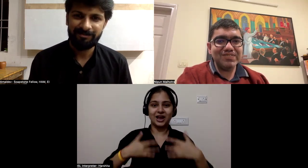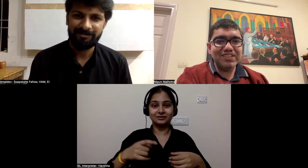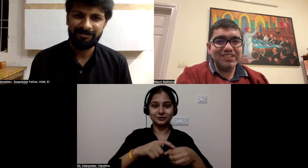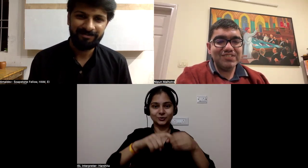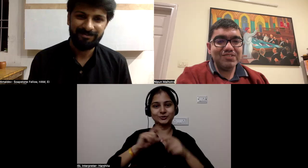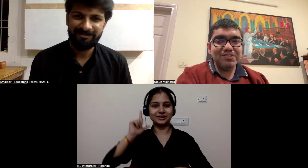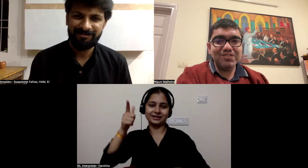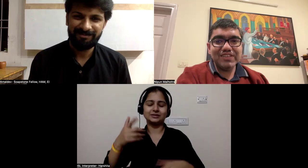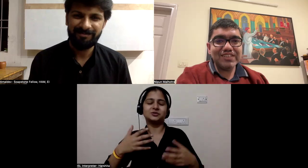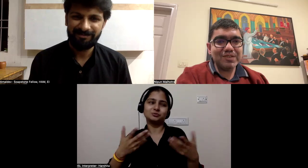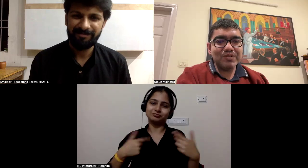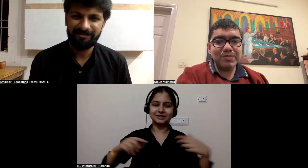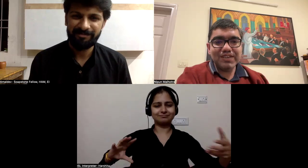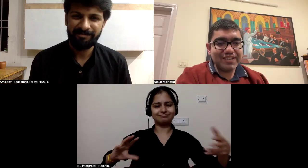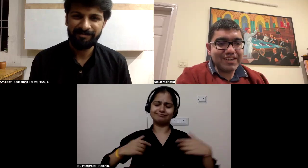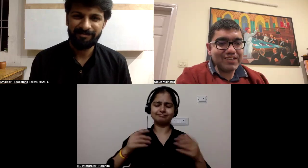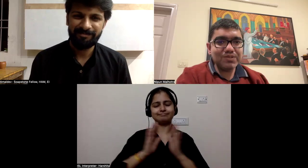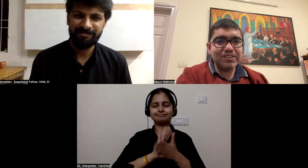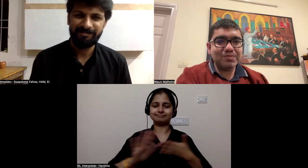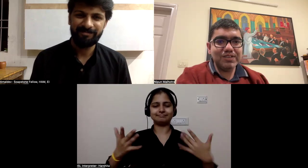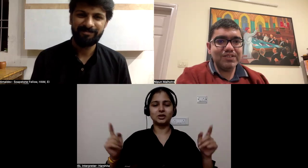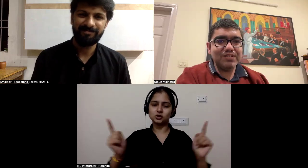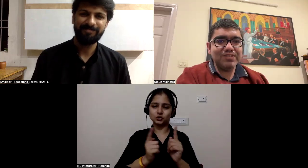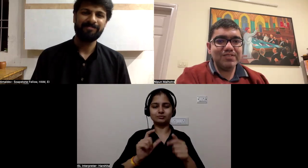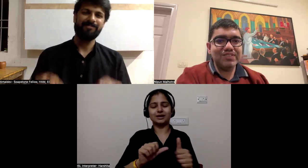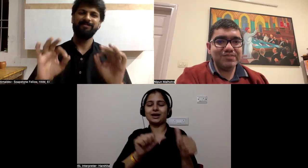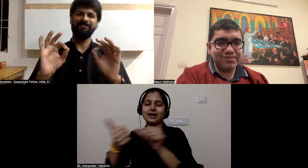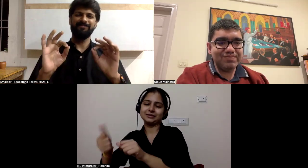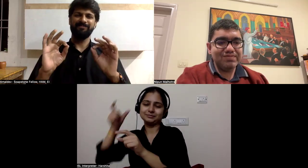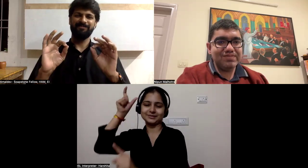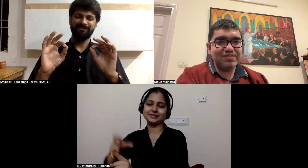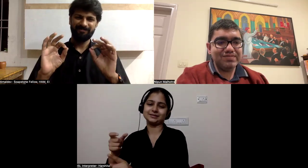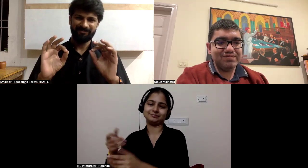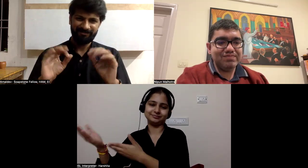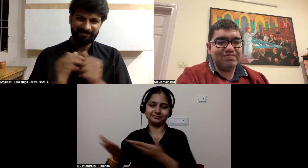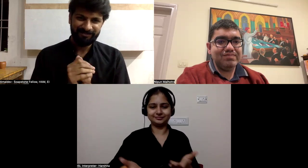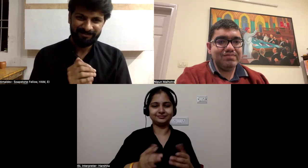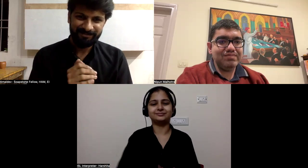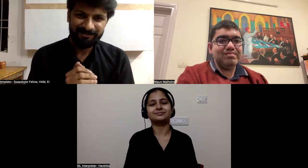later. So that's it about me, and I'll hand over to the next speaker to introduce themselves.